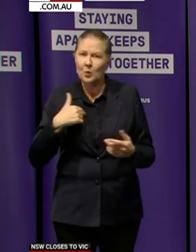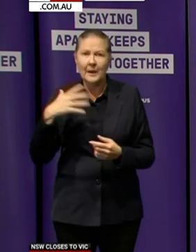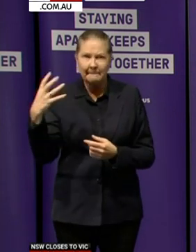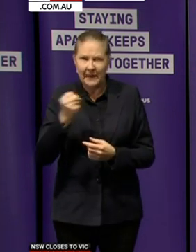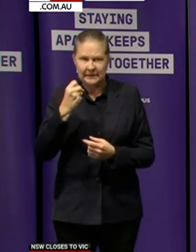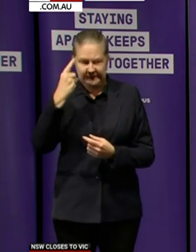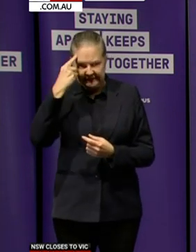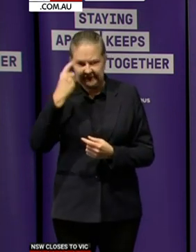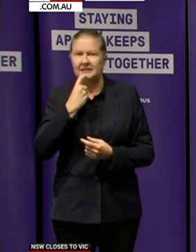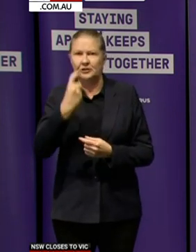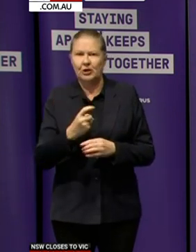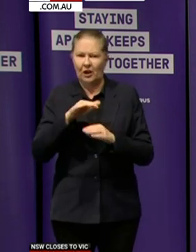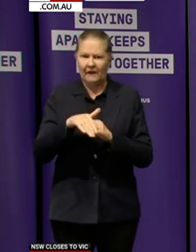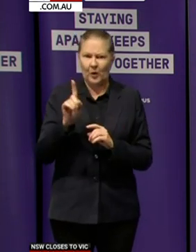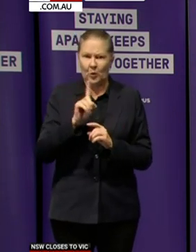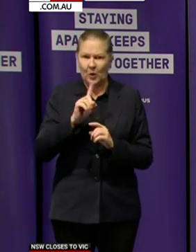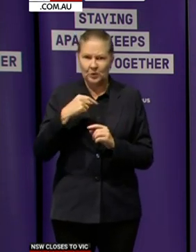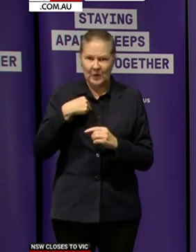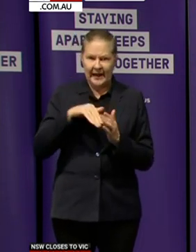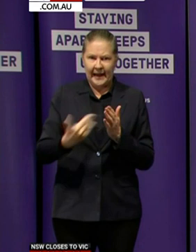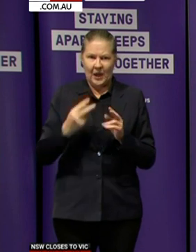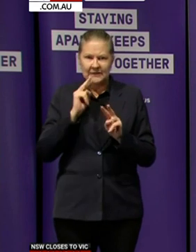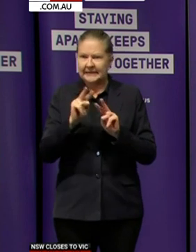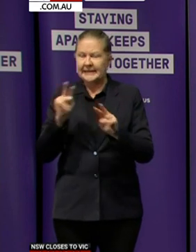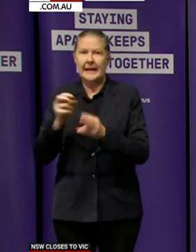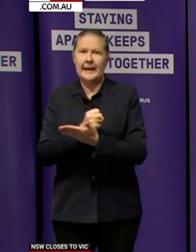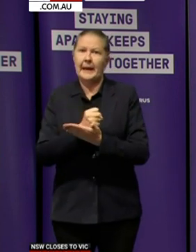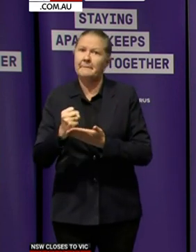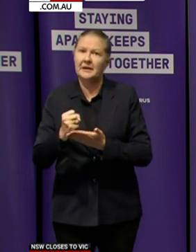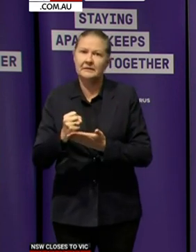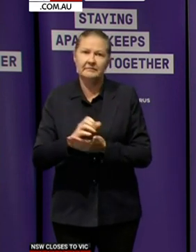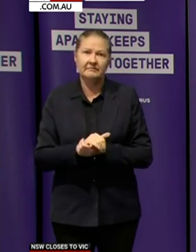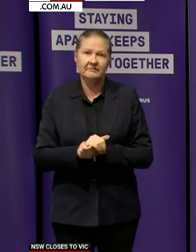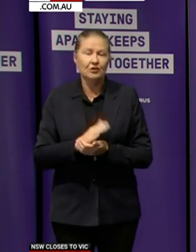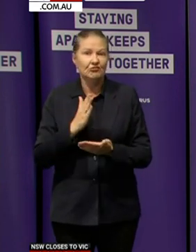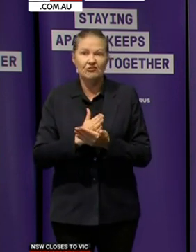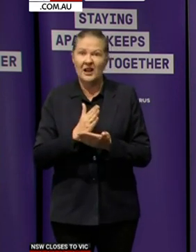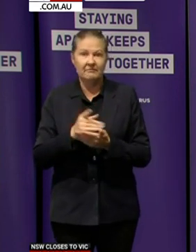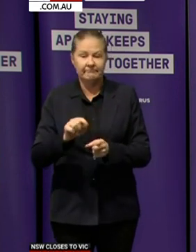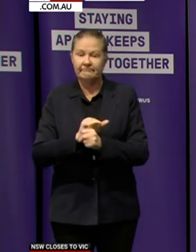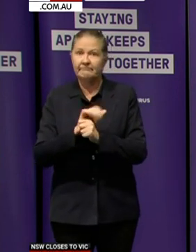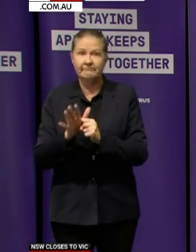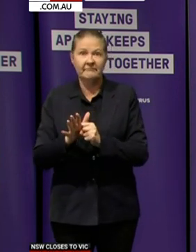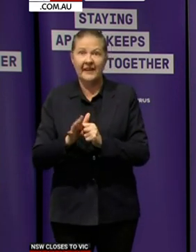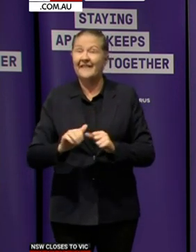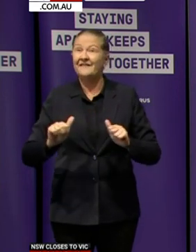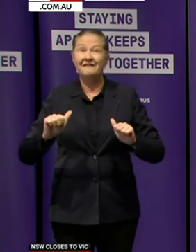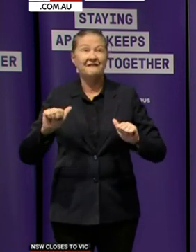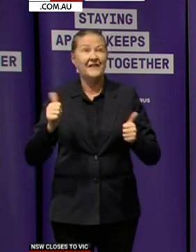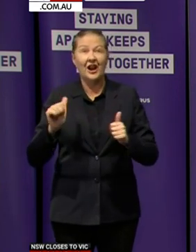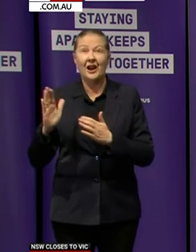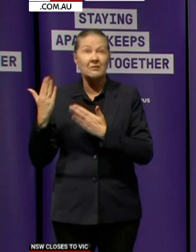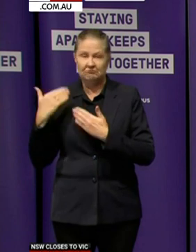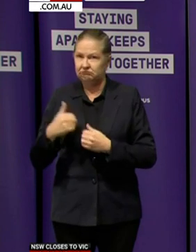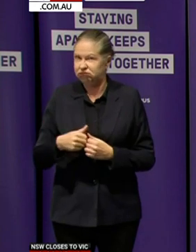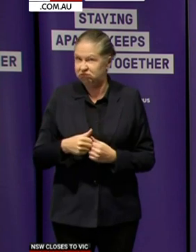confront. We have to be clear with each other that this is not over, and pretending that it is because we